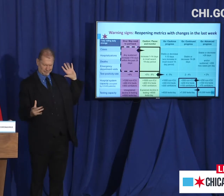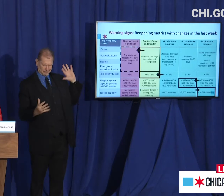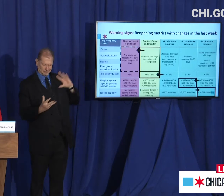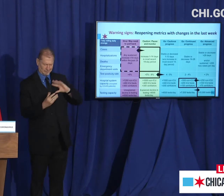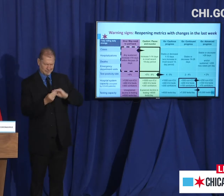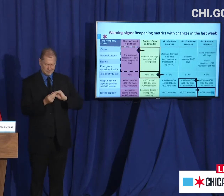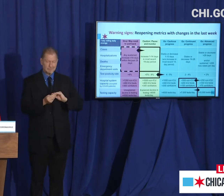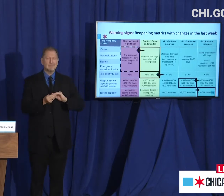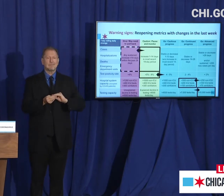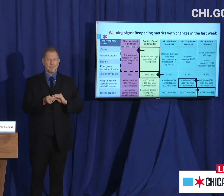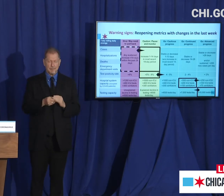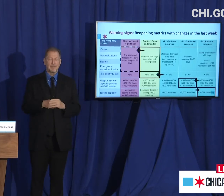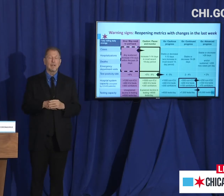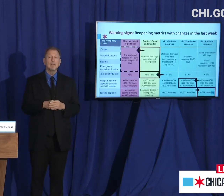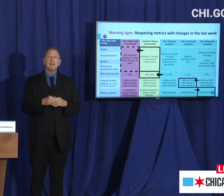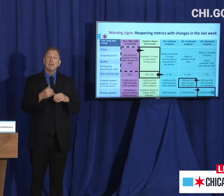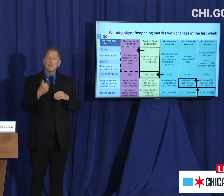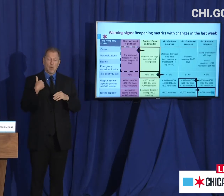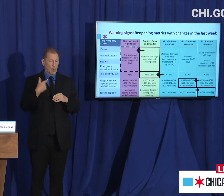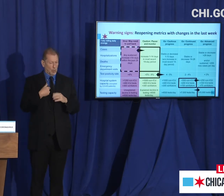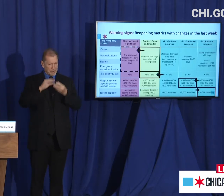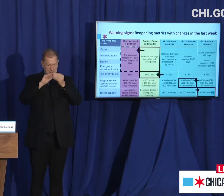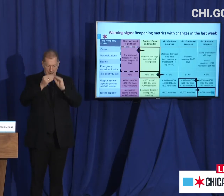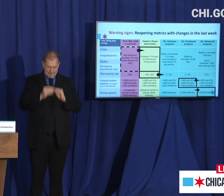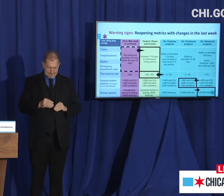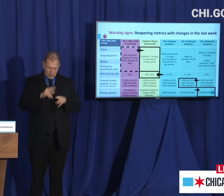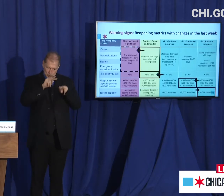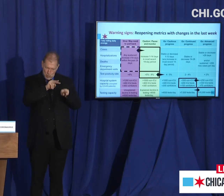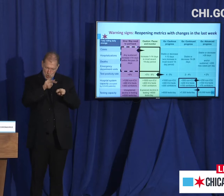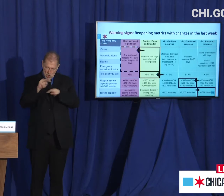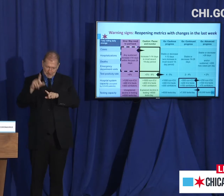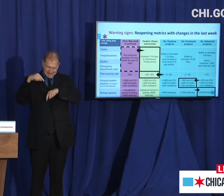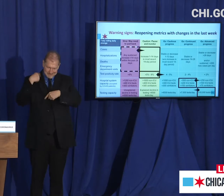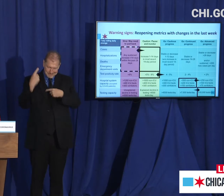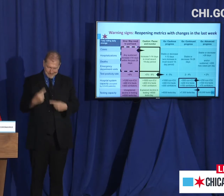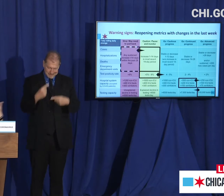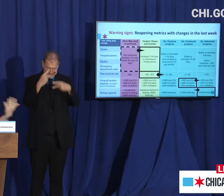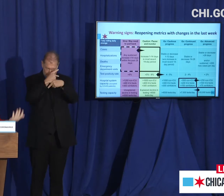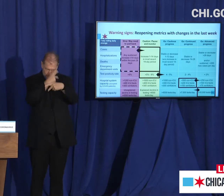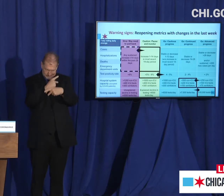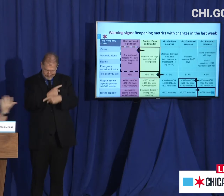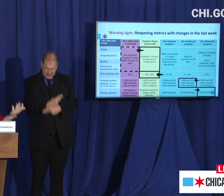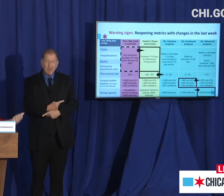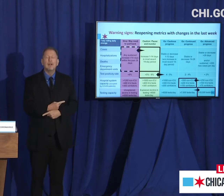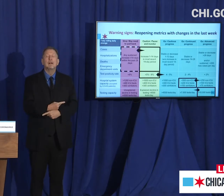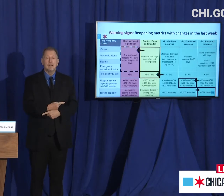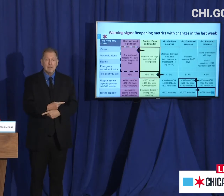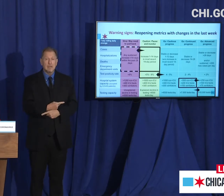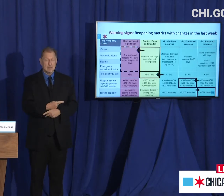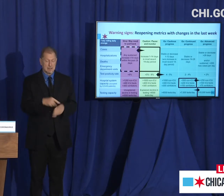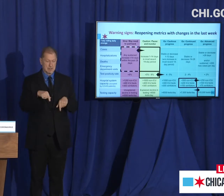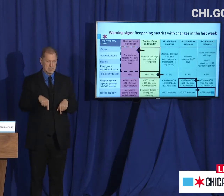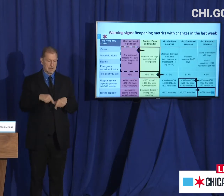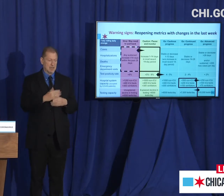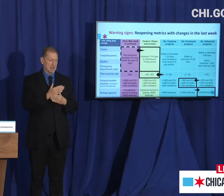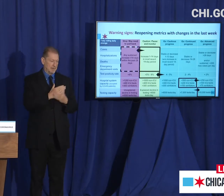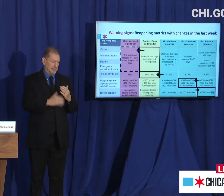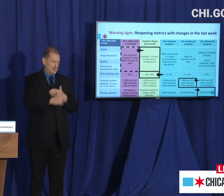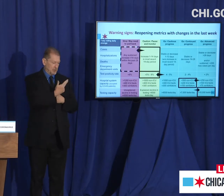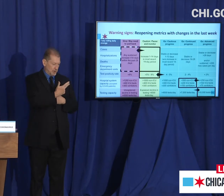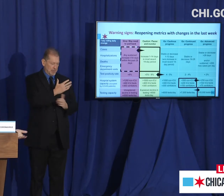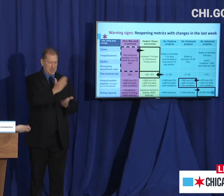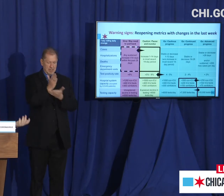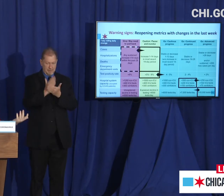same reopening metrics that we have been using since moving out, into phase 3, into phase